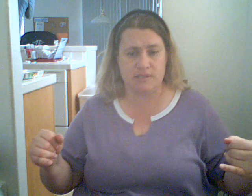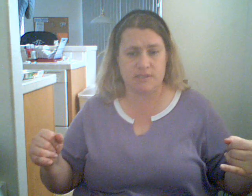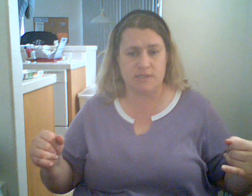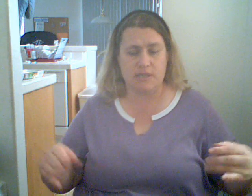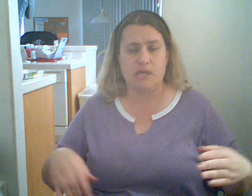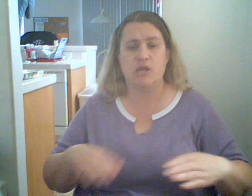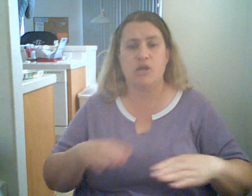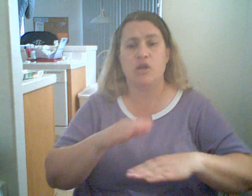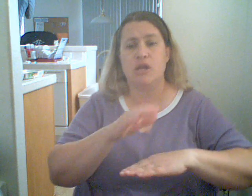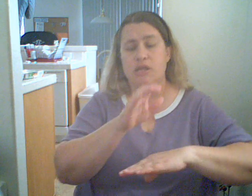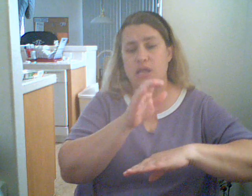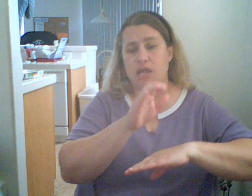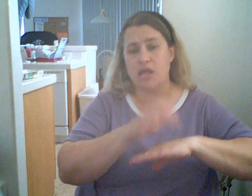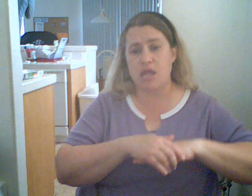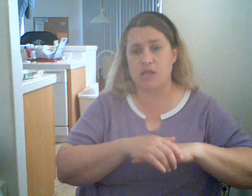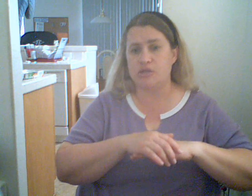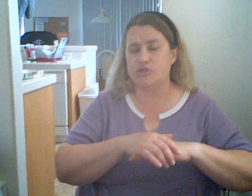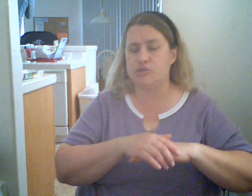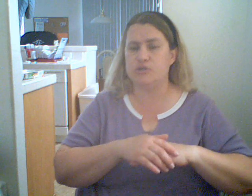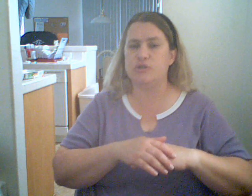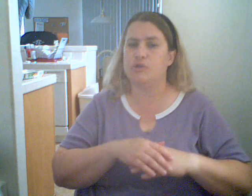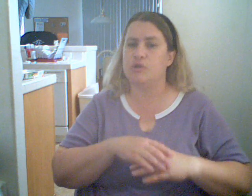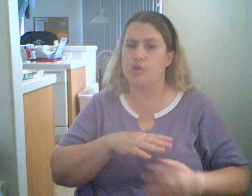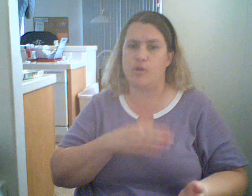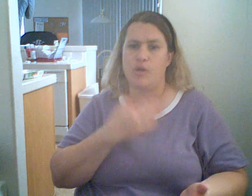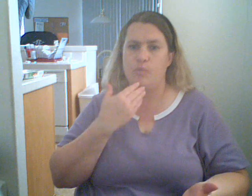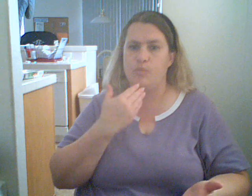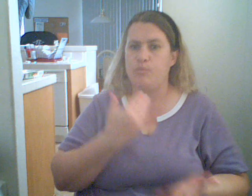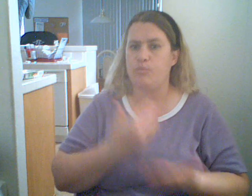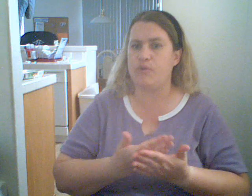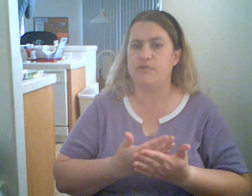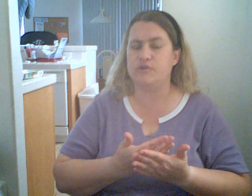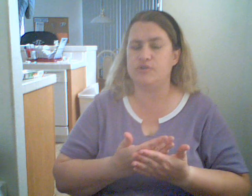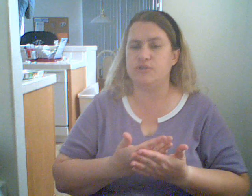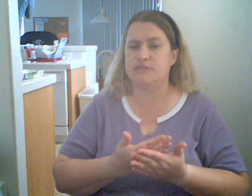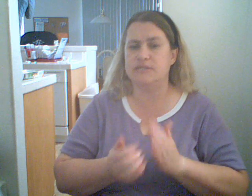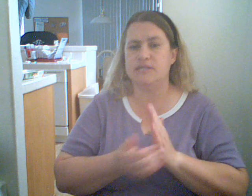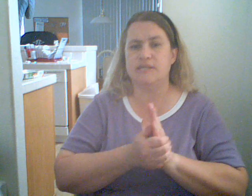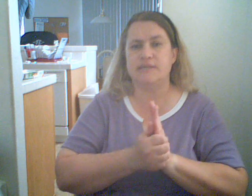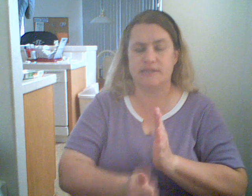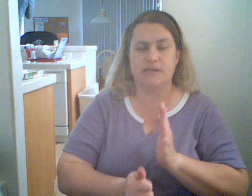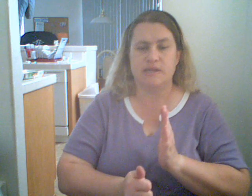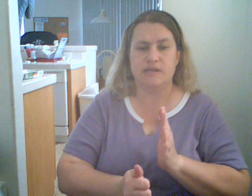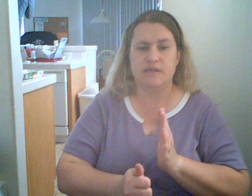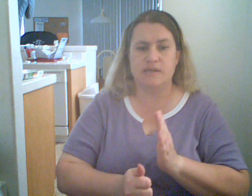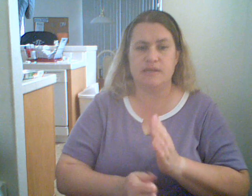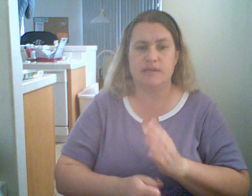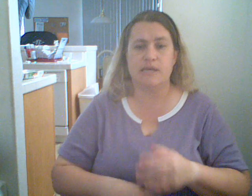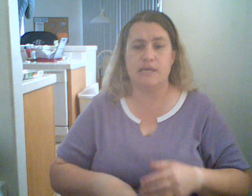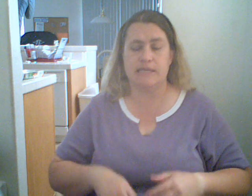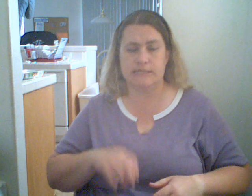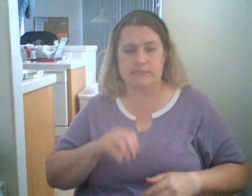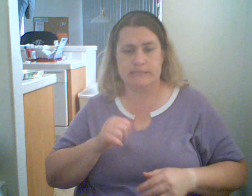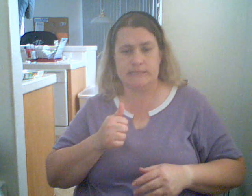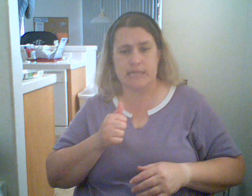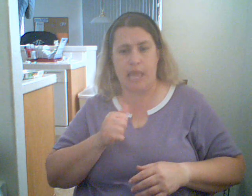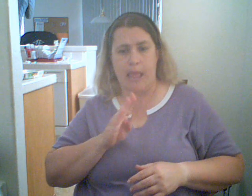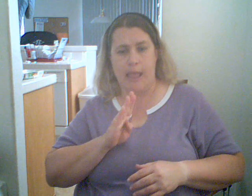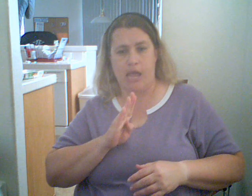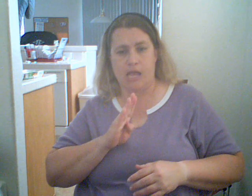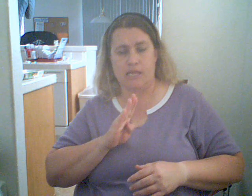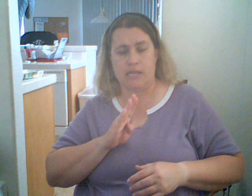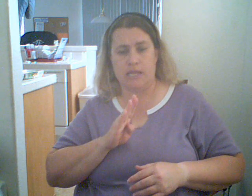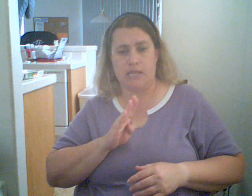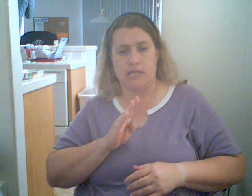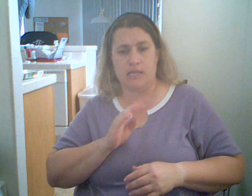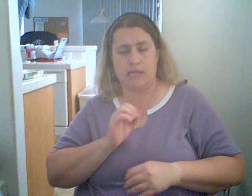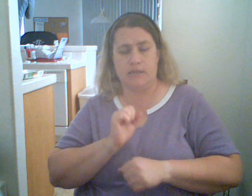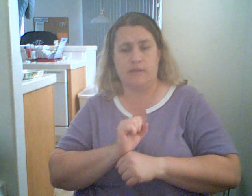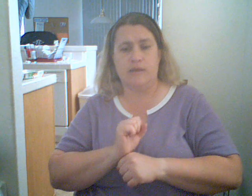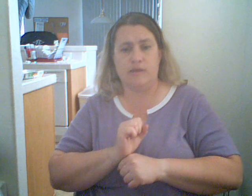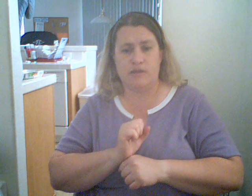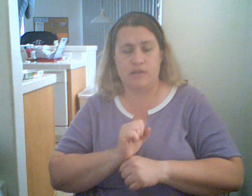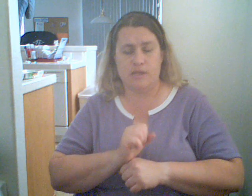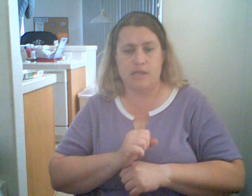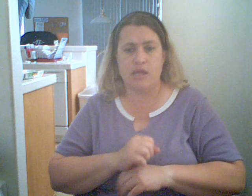English proficiently to construct the message. 10B, comprehend English proficiently